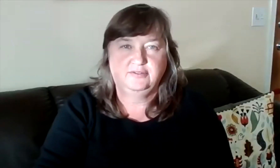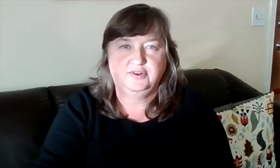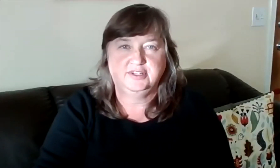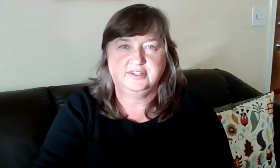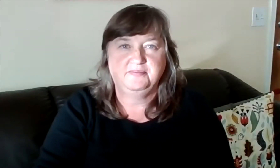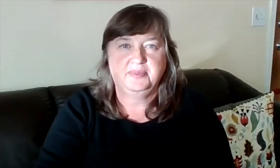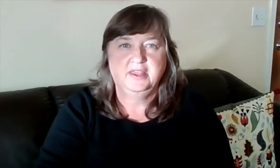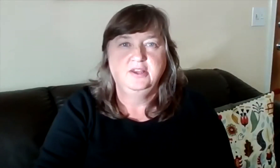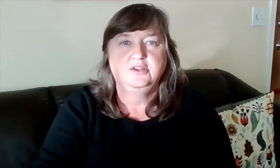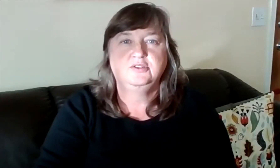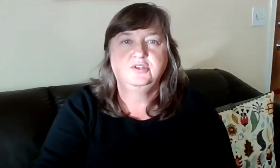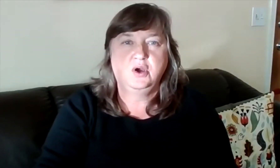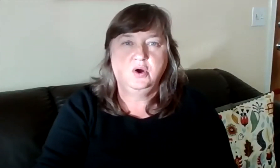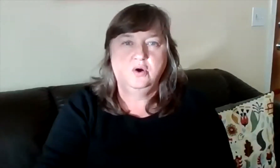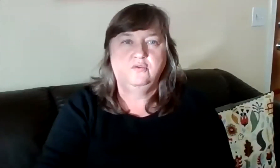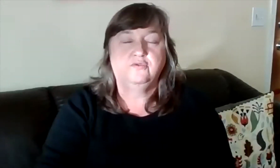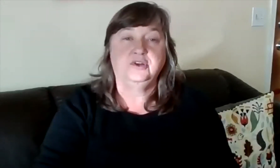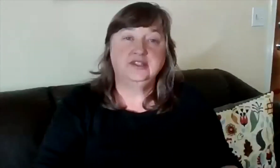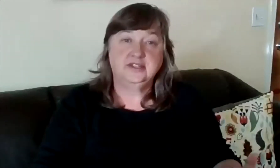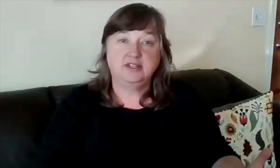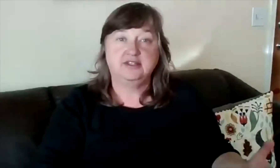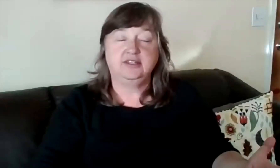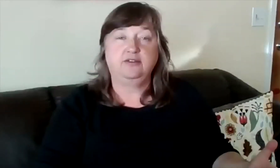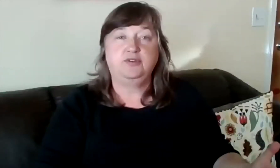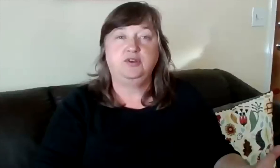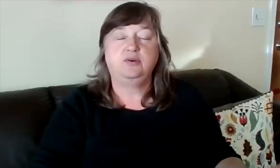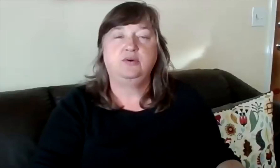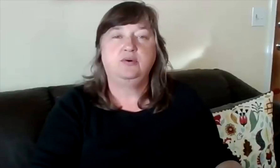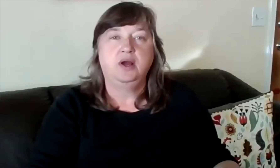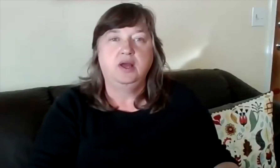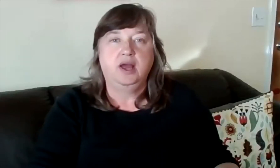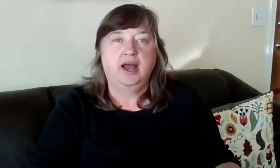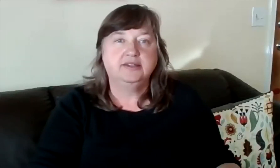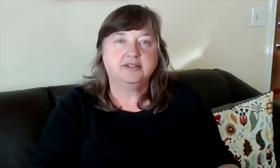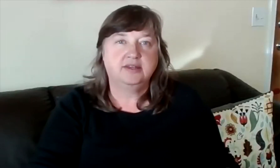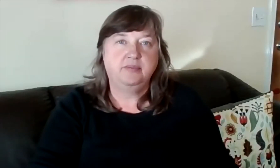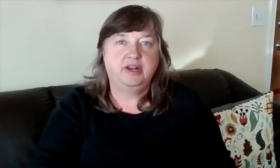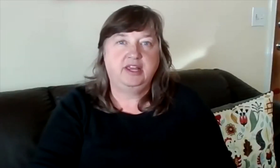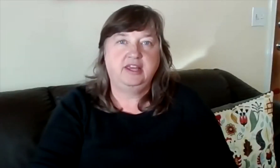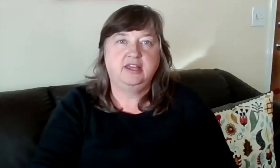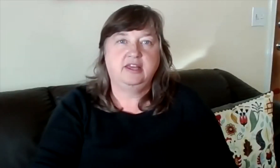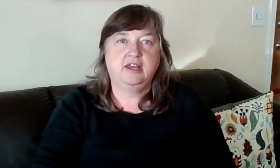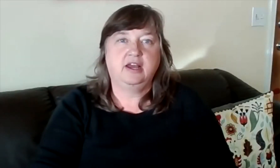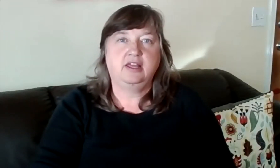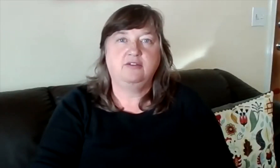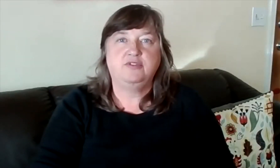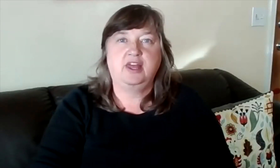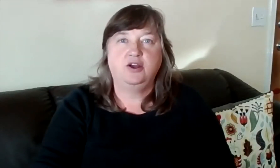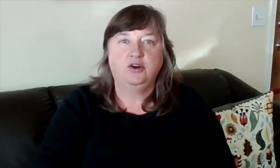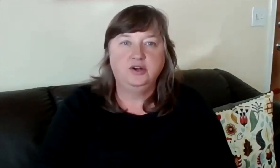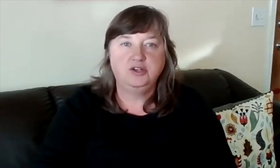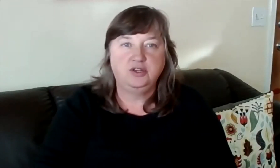different. So for instance, if you ask somebody if they heard